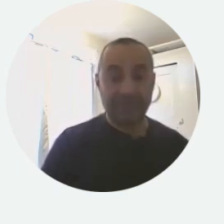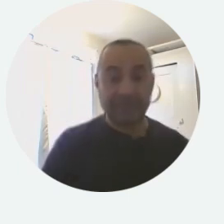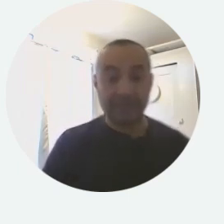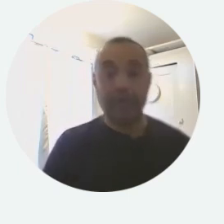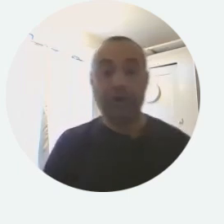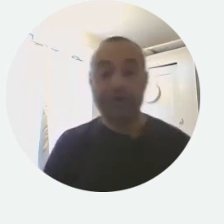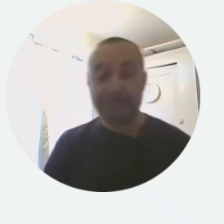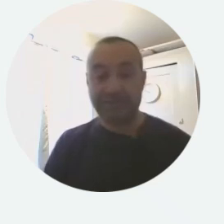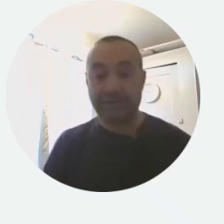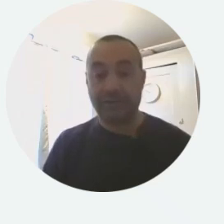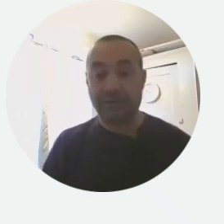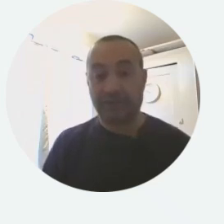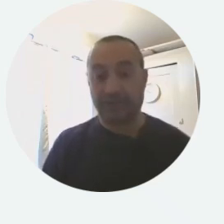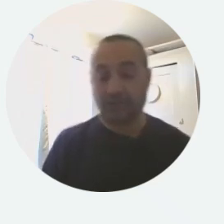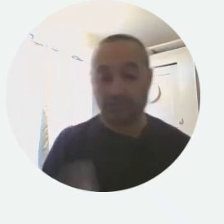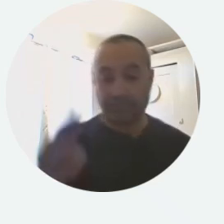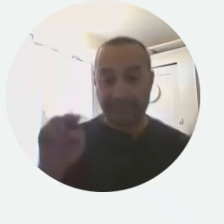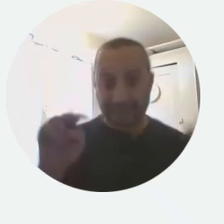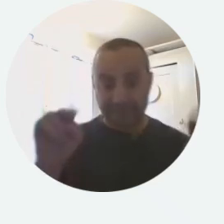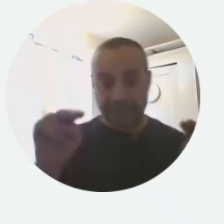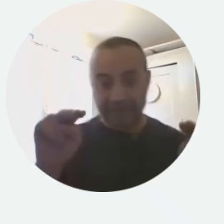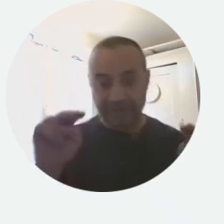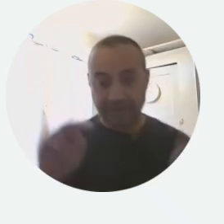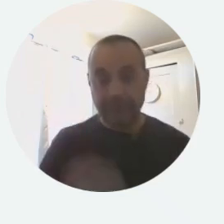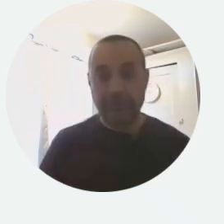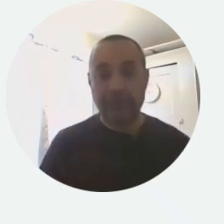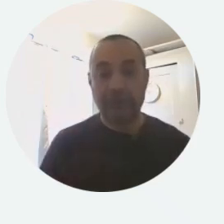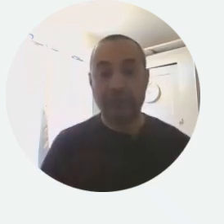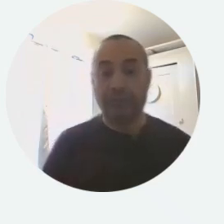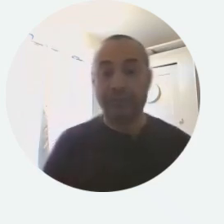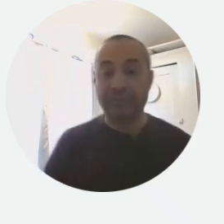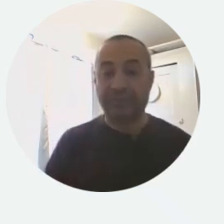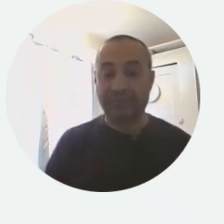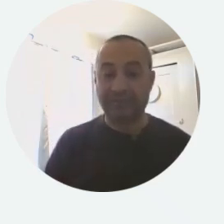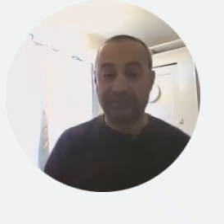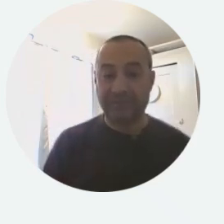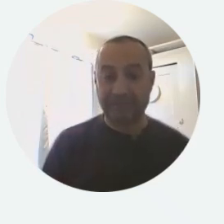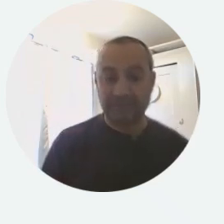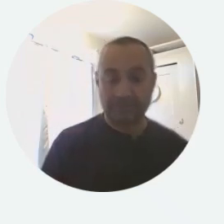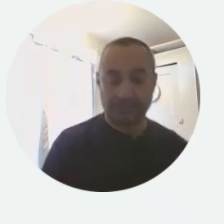some objects are withheld or sabotaged to prompt the child to communicate.